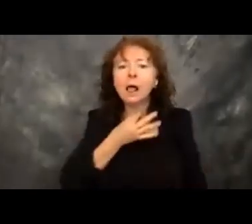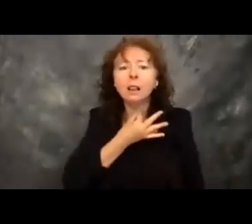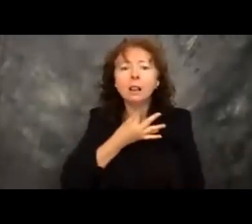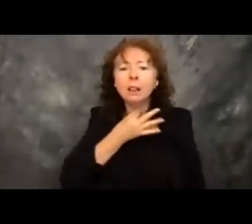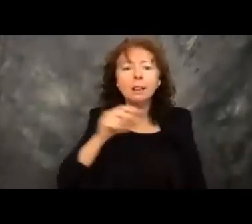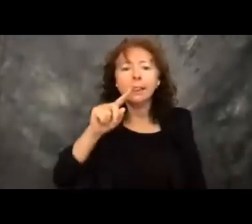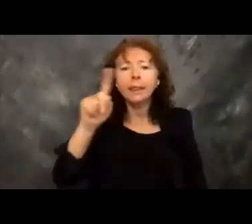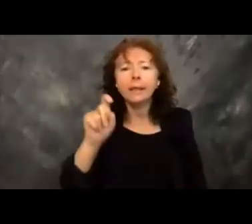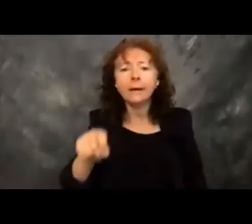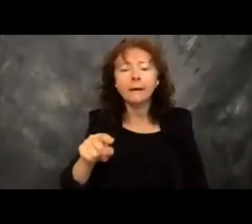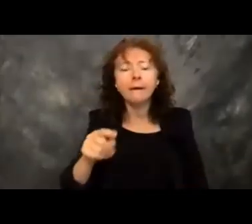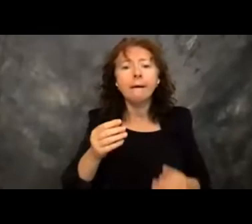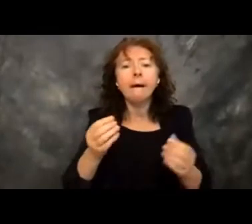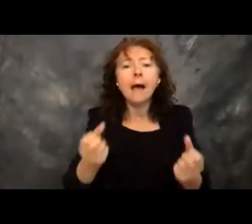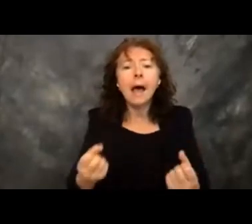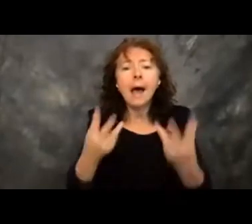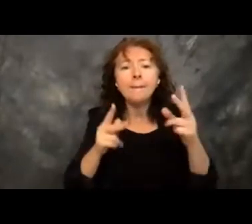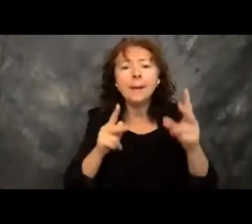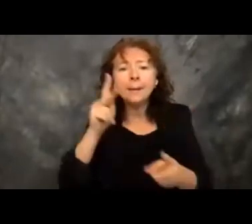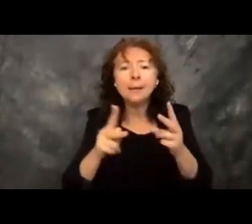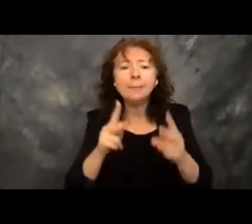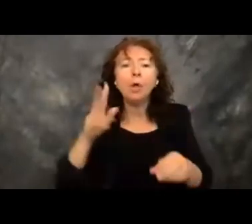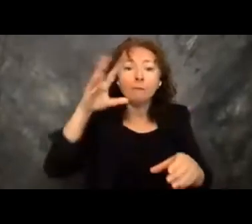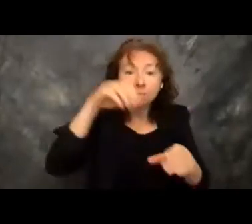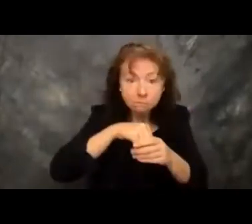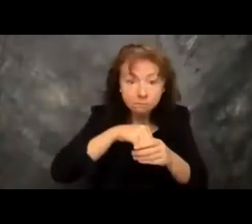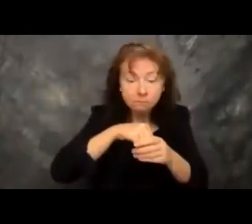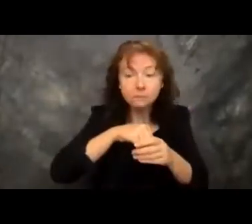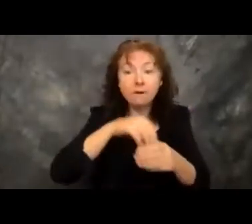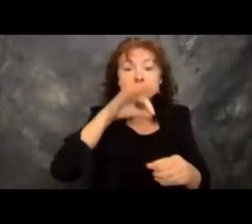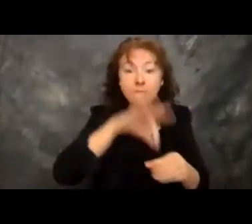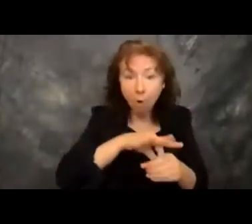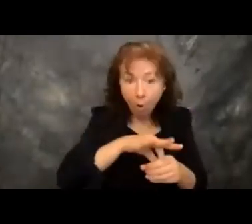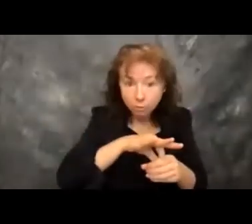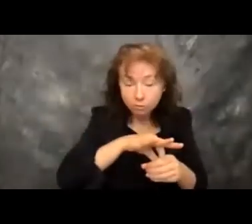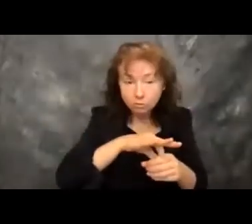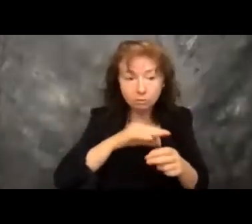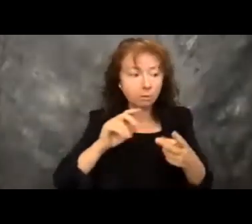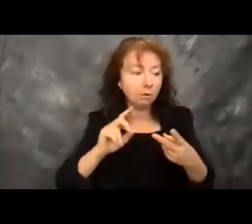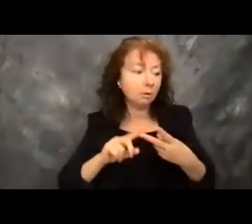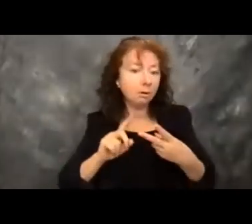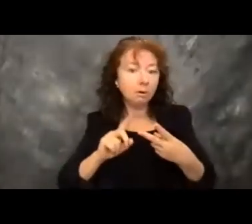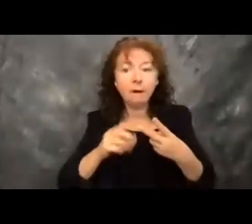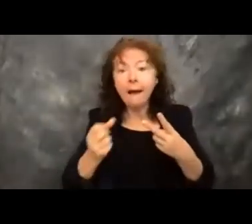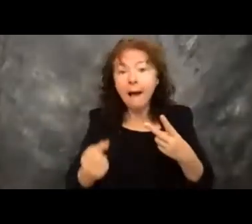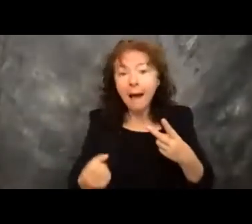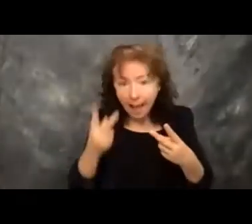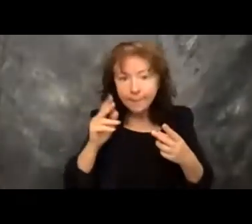participating in the voting process? How many people give their votes?